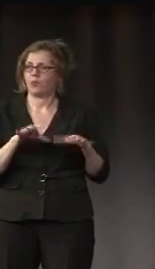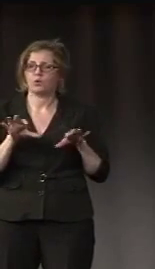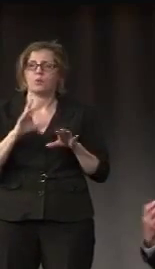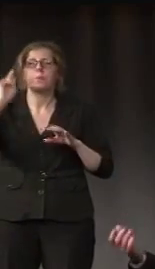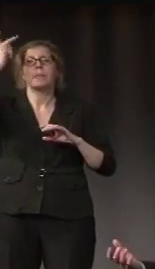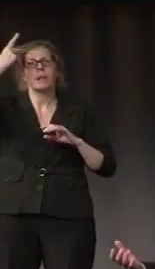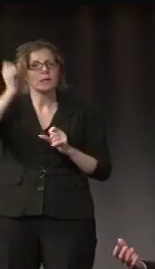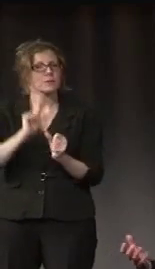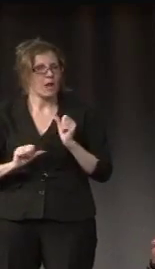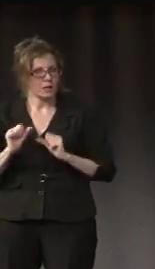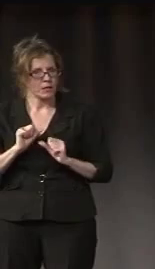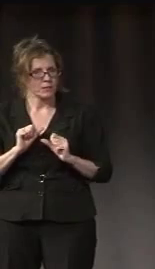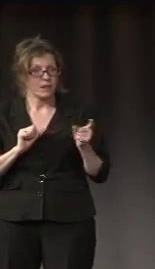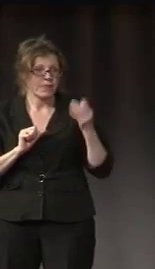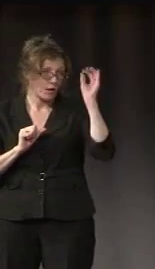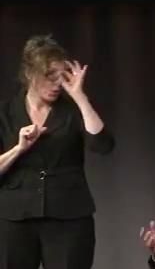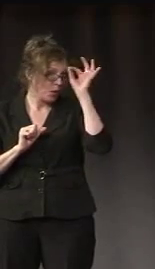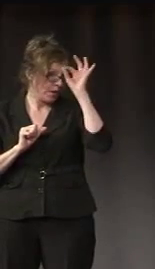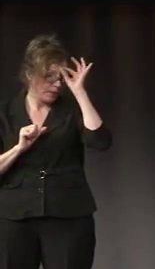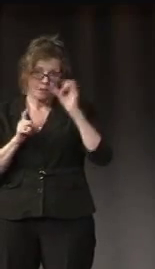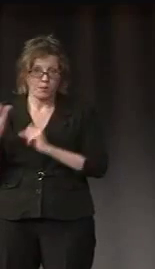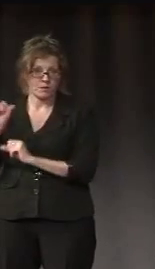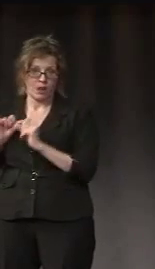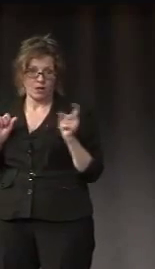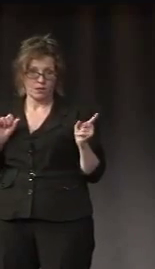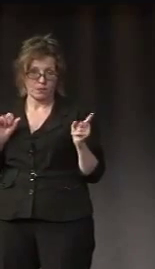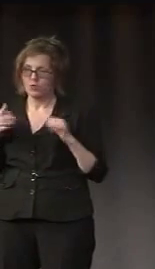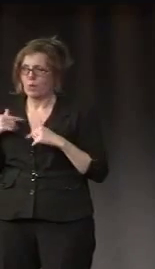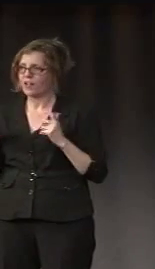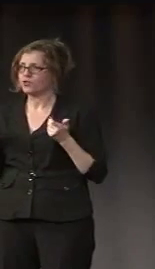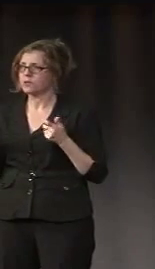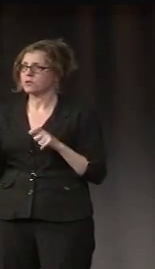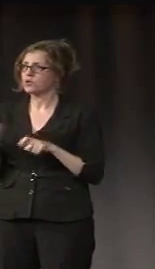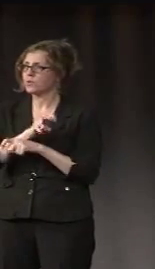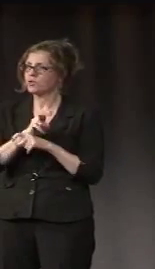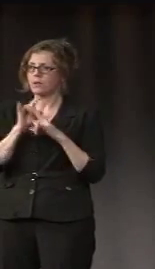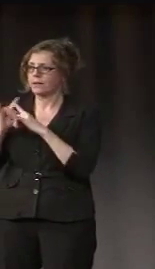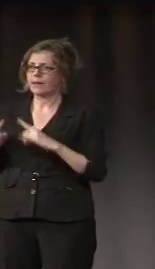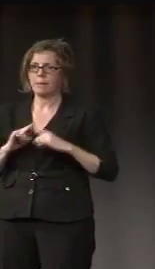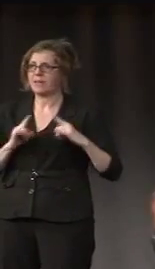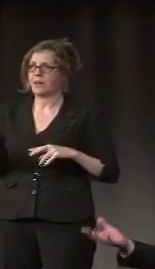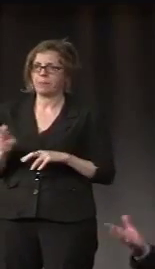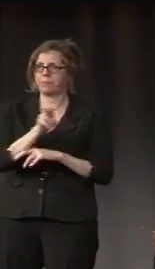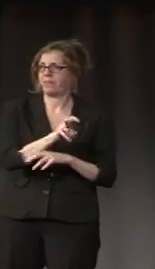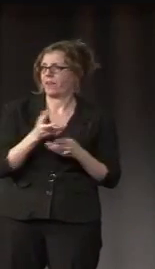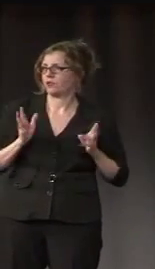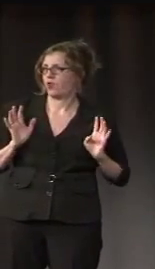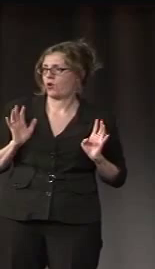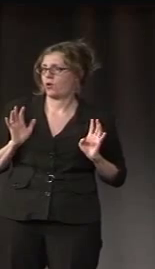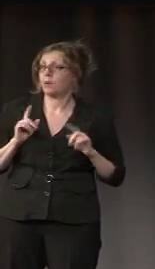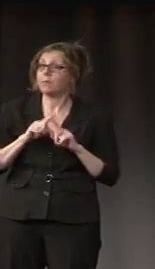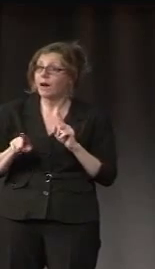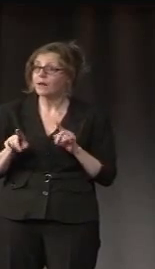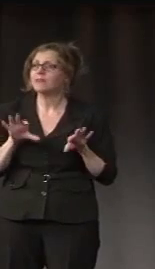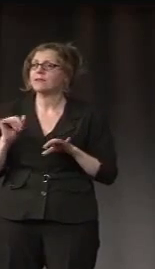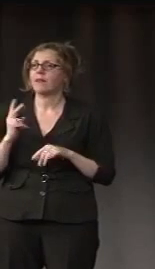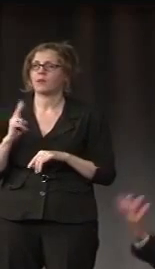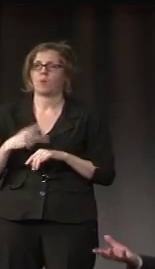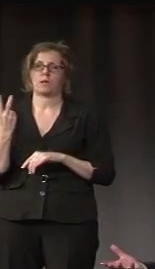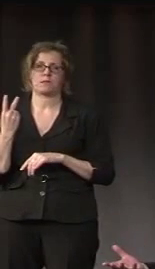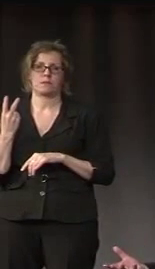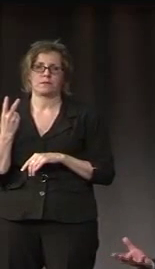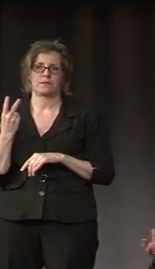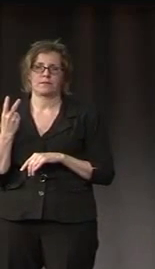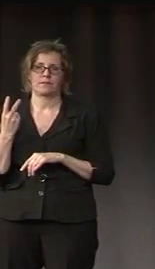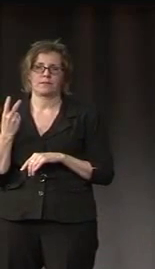political science and know nothing about science. So I just switched camps, so to speak. But I did the same thing twice. That